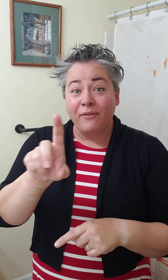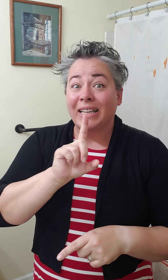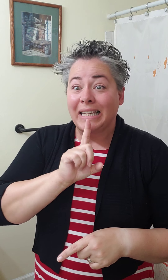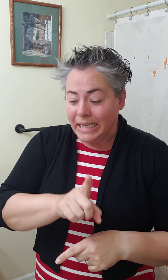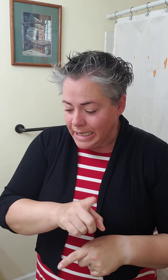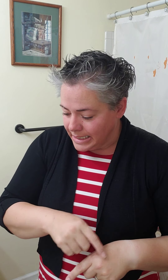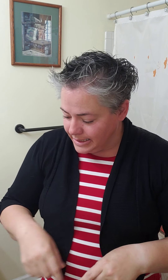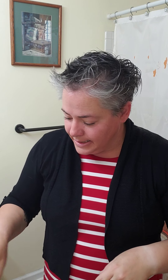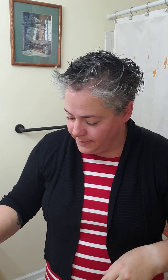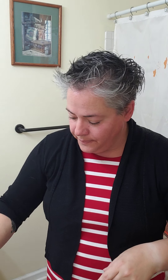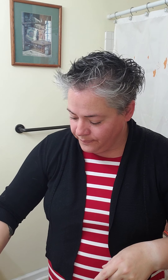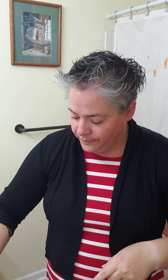traveling, is